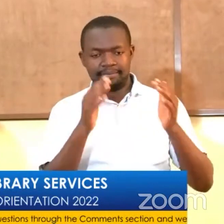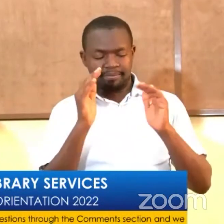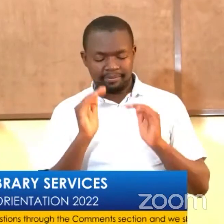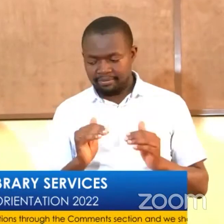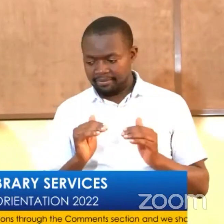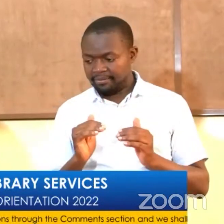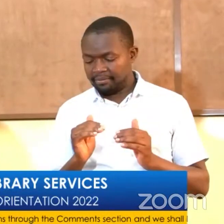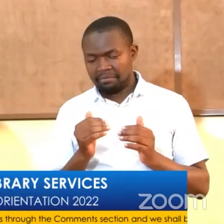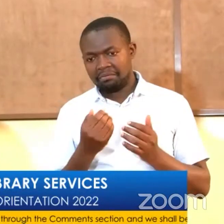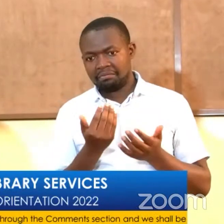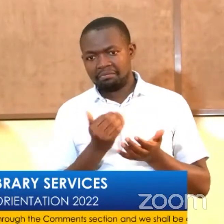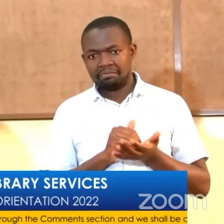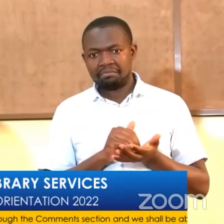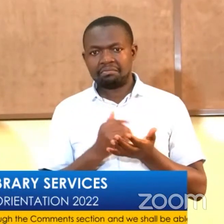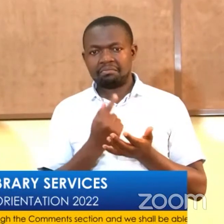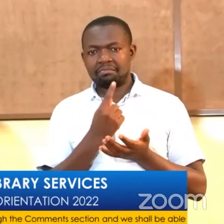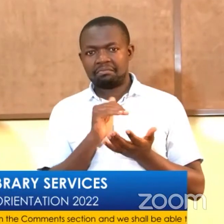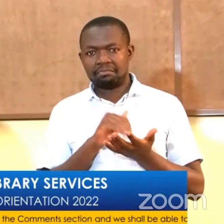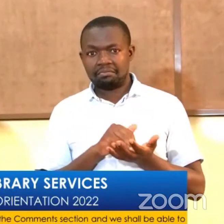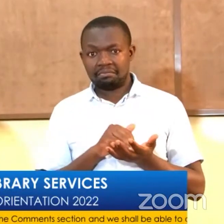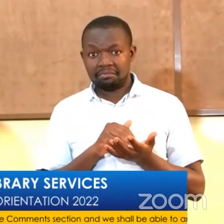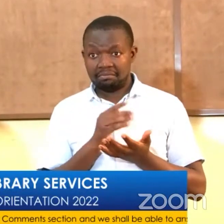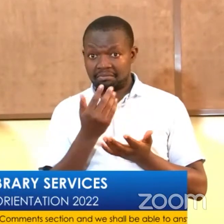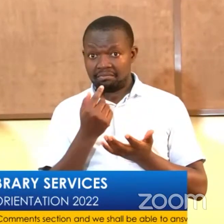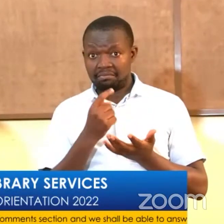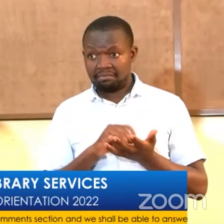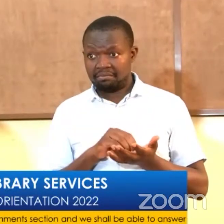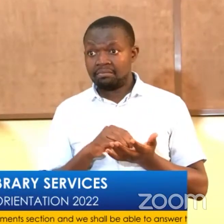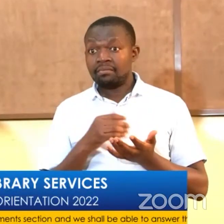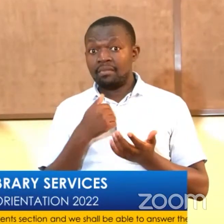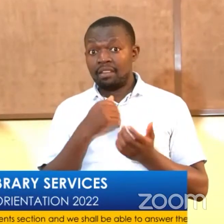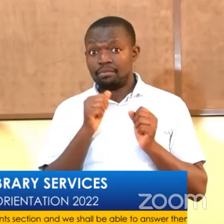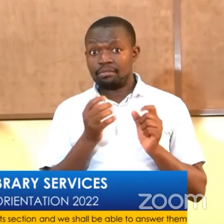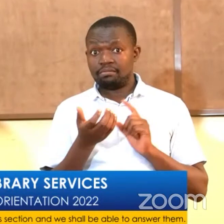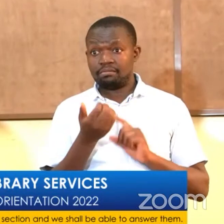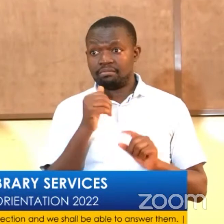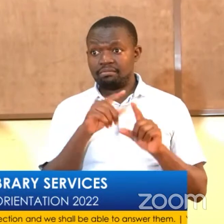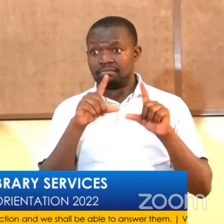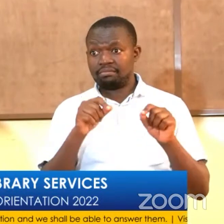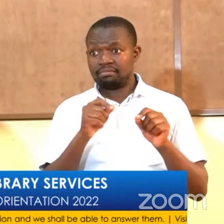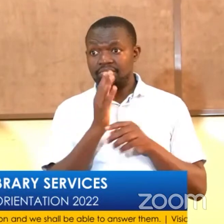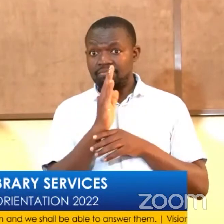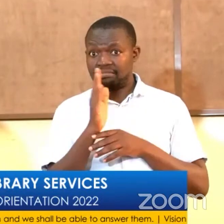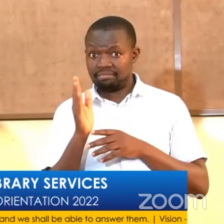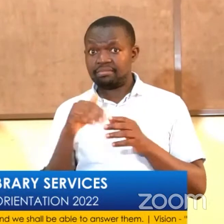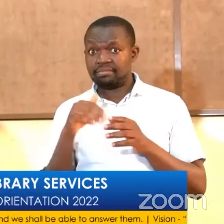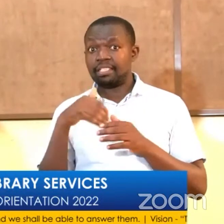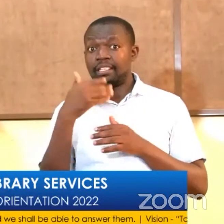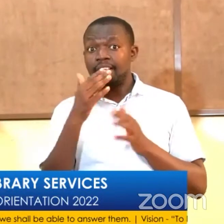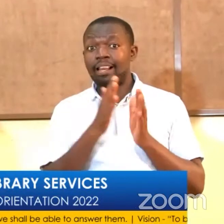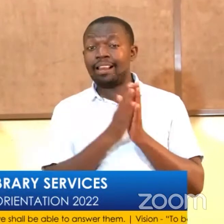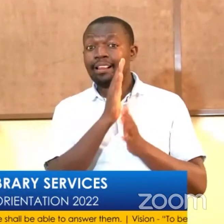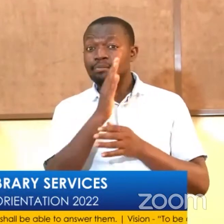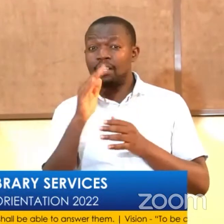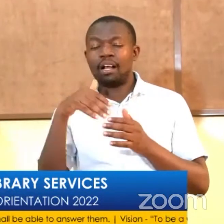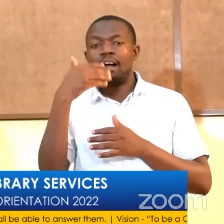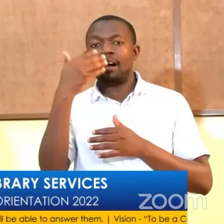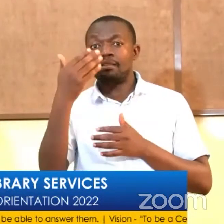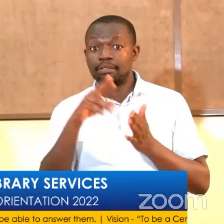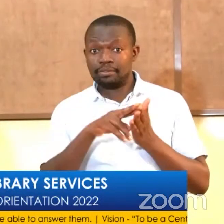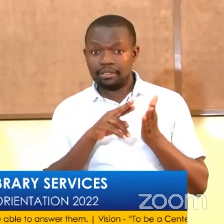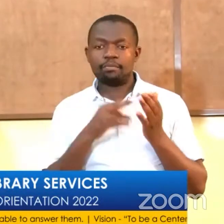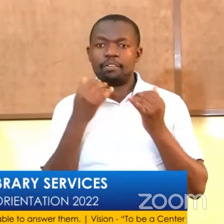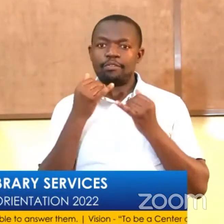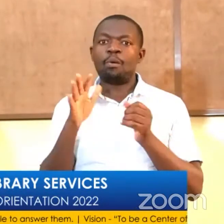I get a library card after paying half of my tuition? We said full registration by